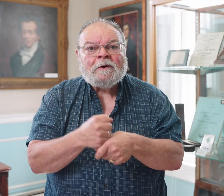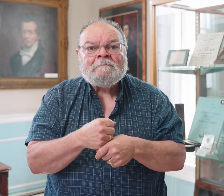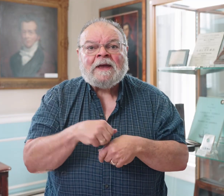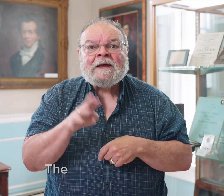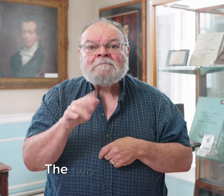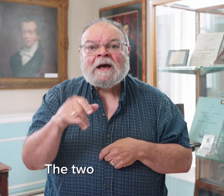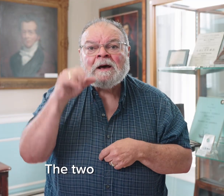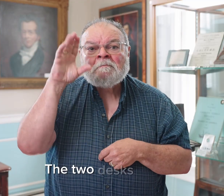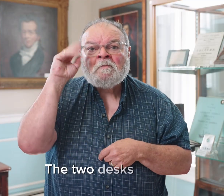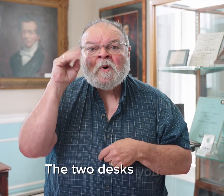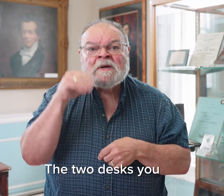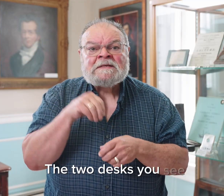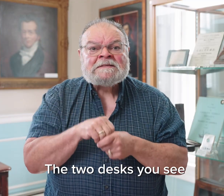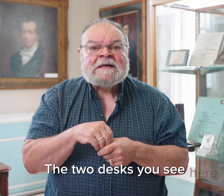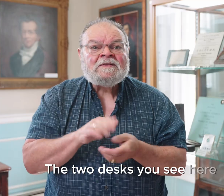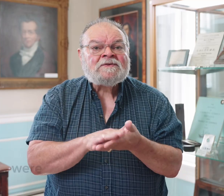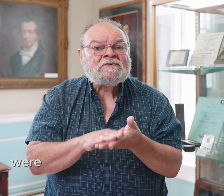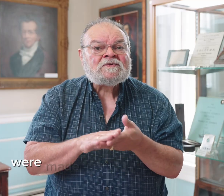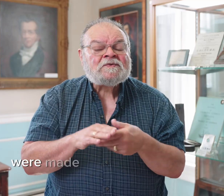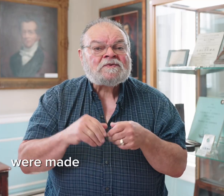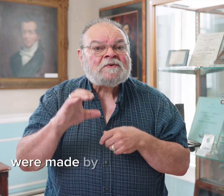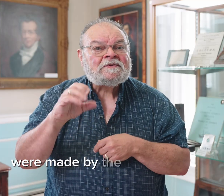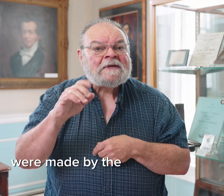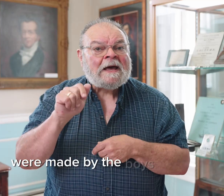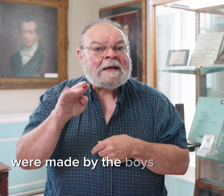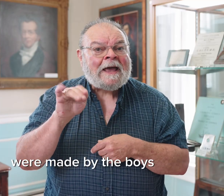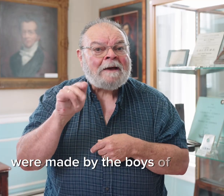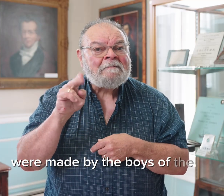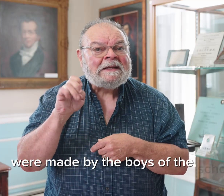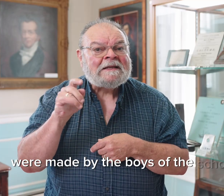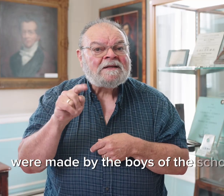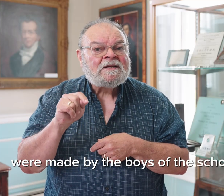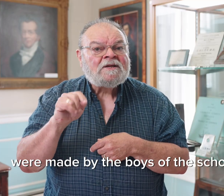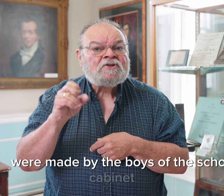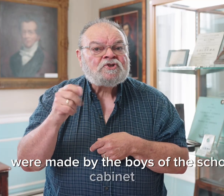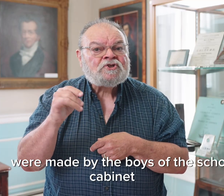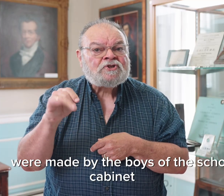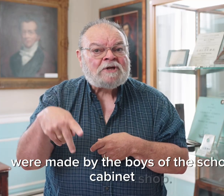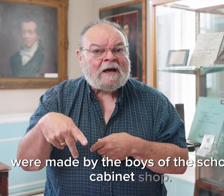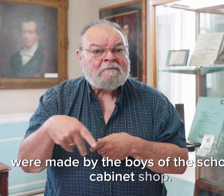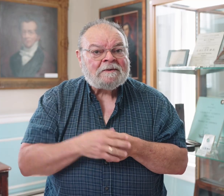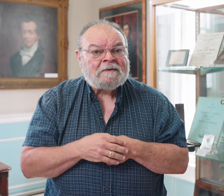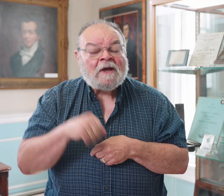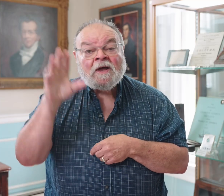The 2 desks you see here were made by the boys of the school's cabinet shop.